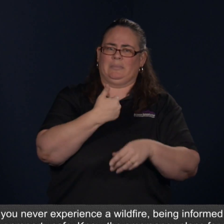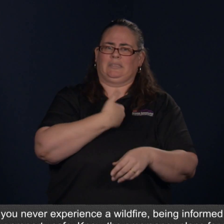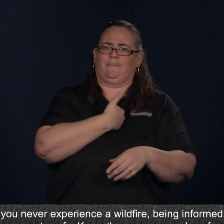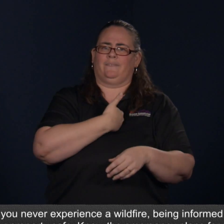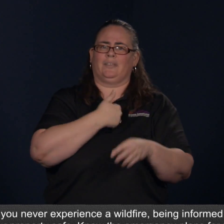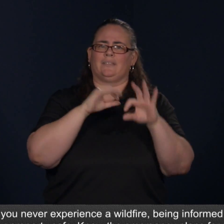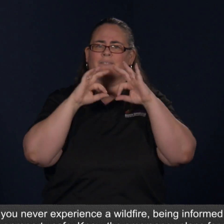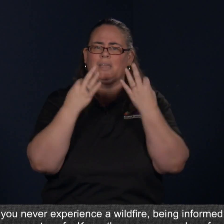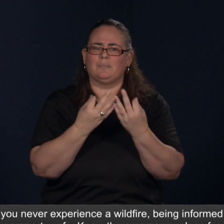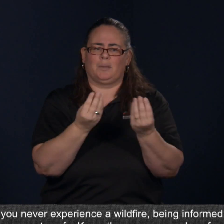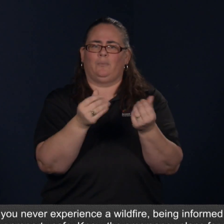safe.